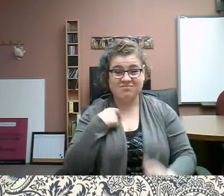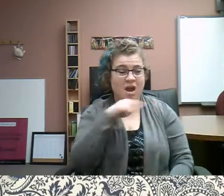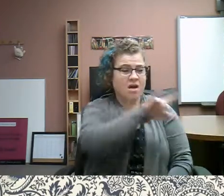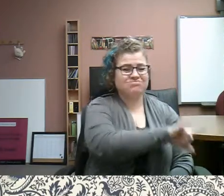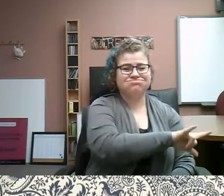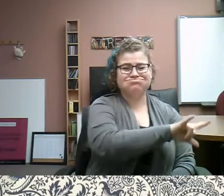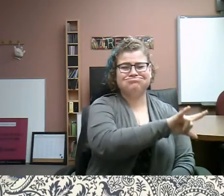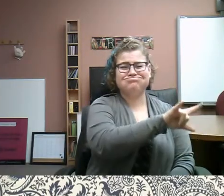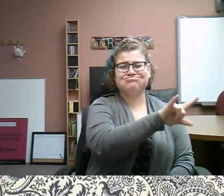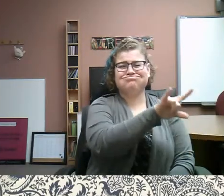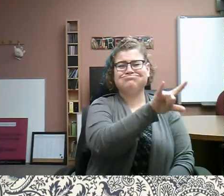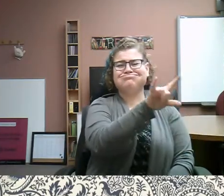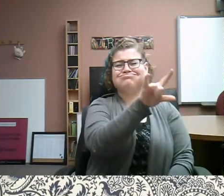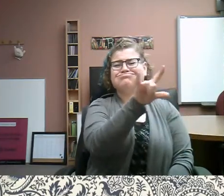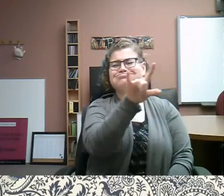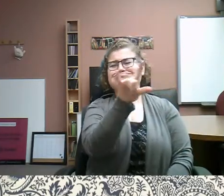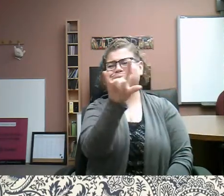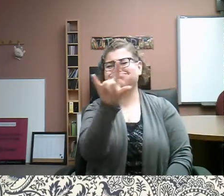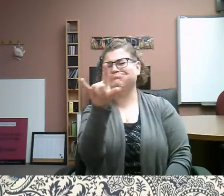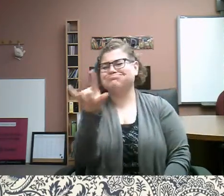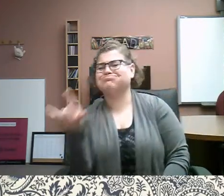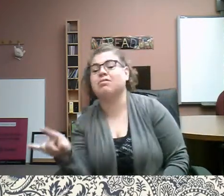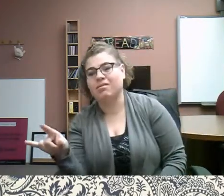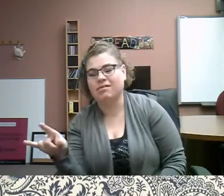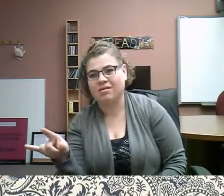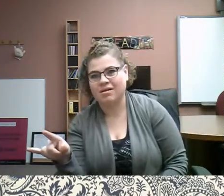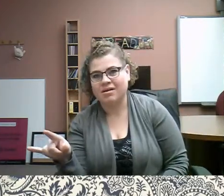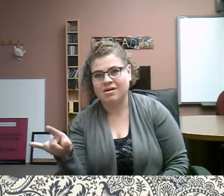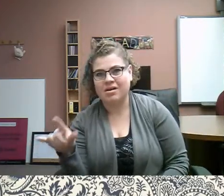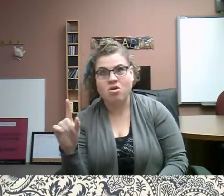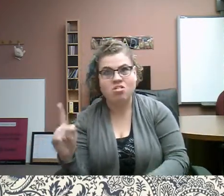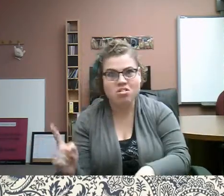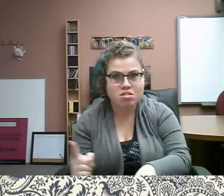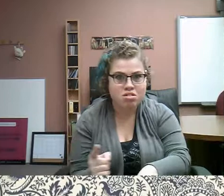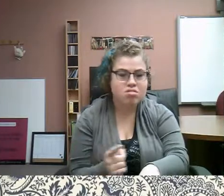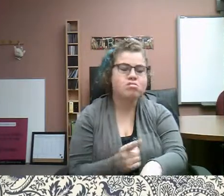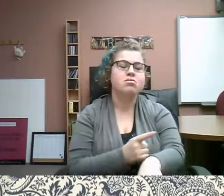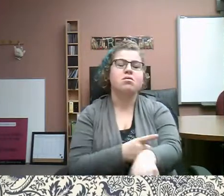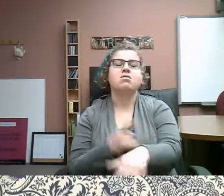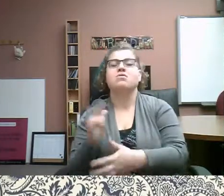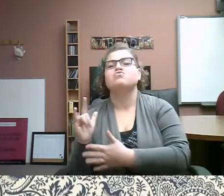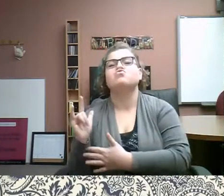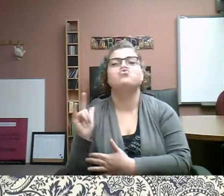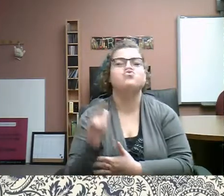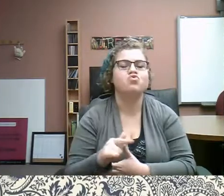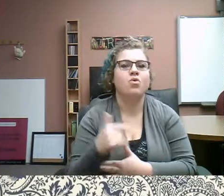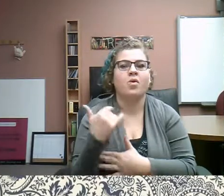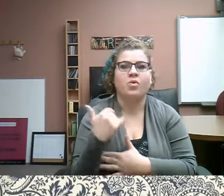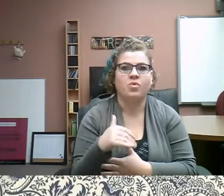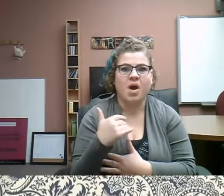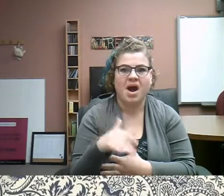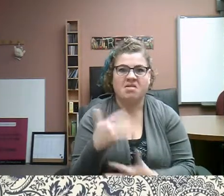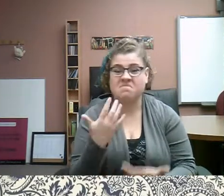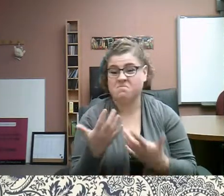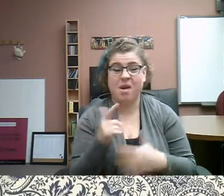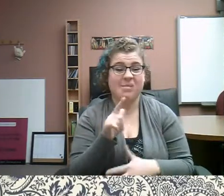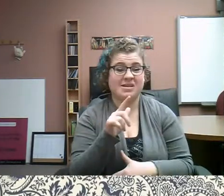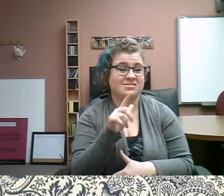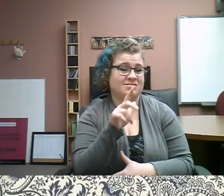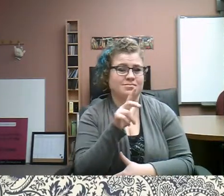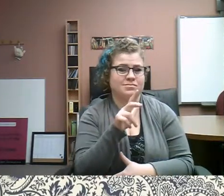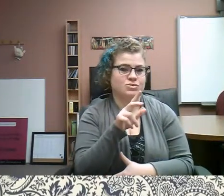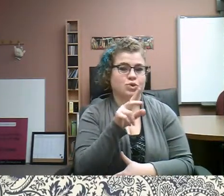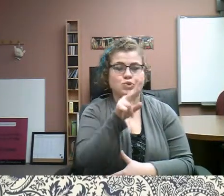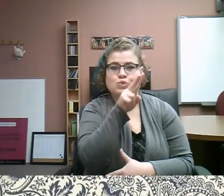over here. That means that I would be flying, and it would be a really long